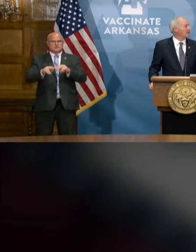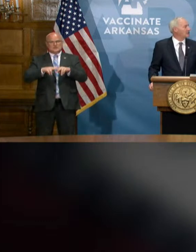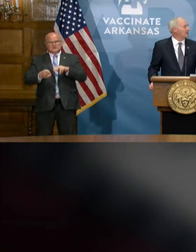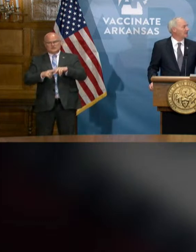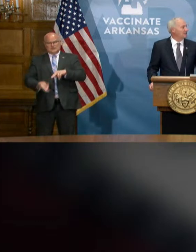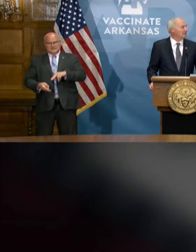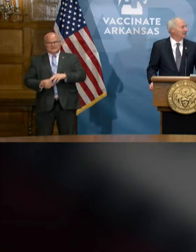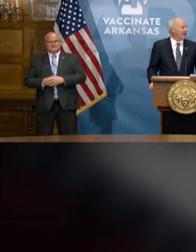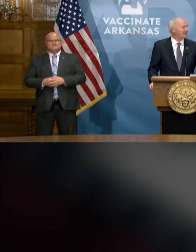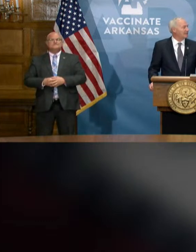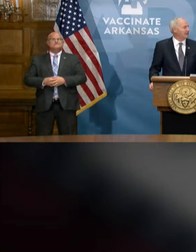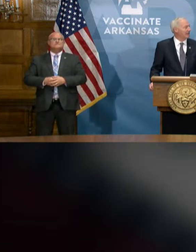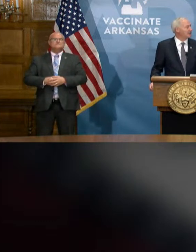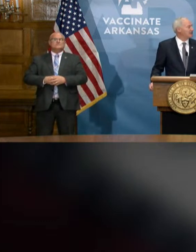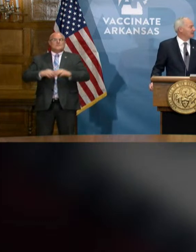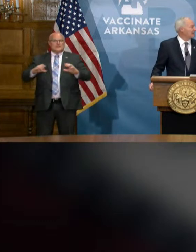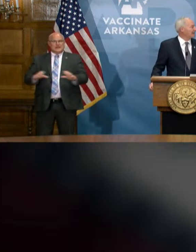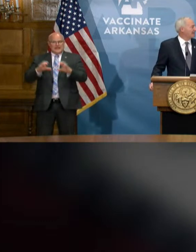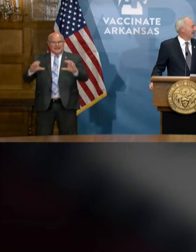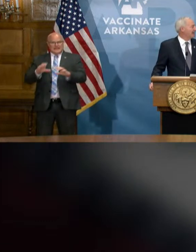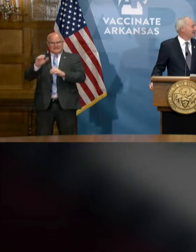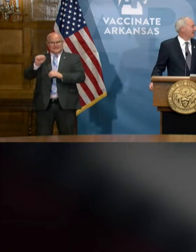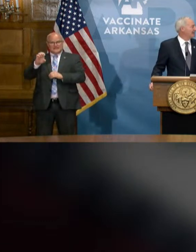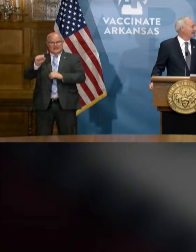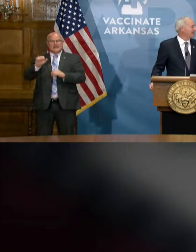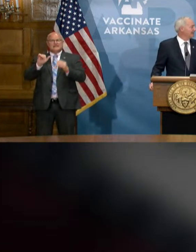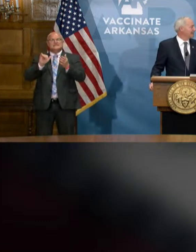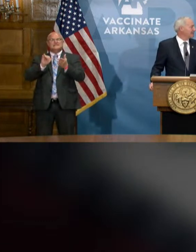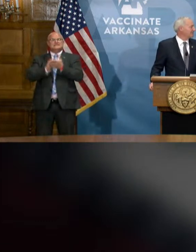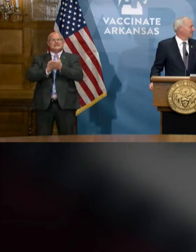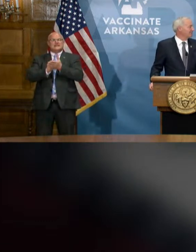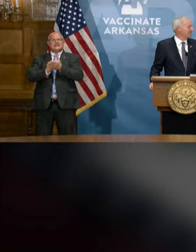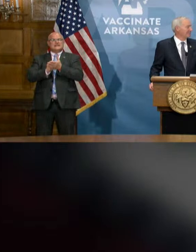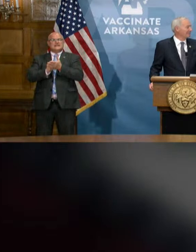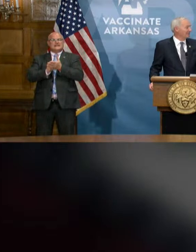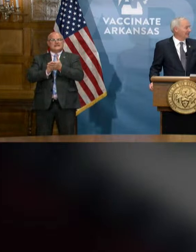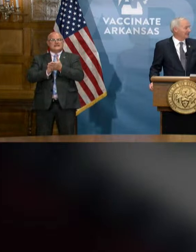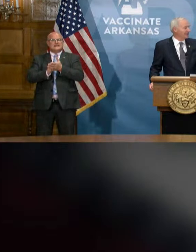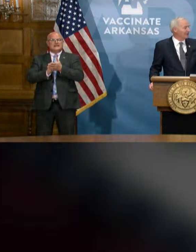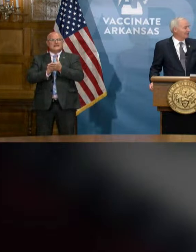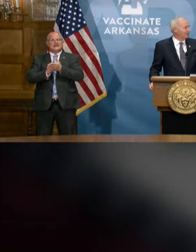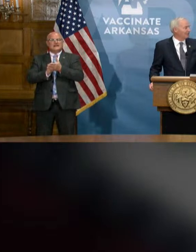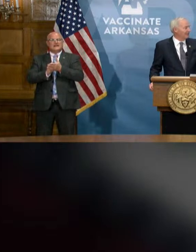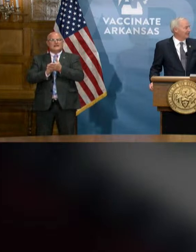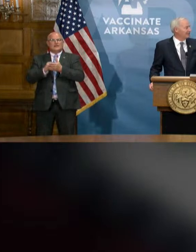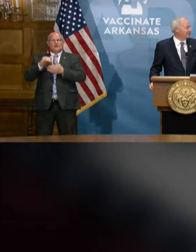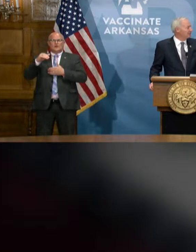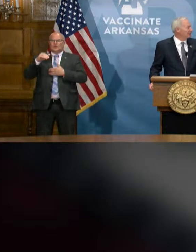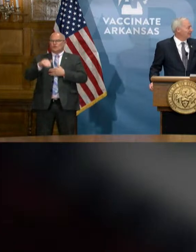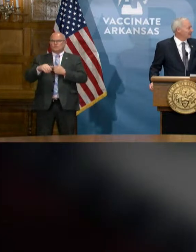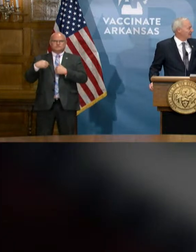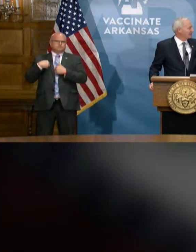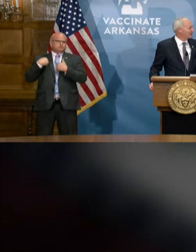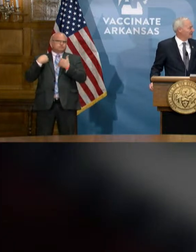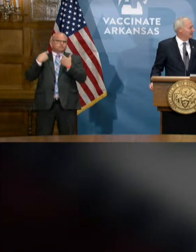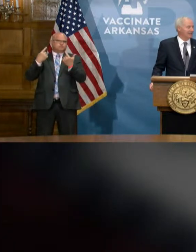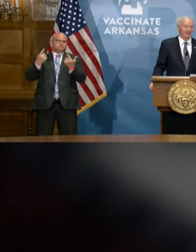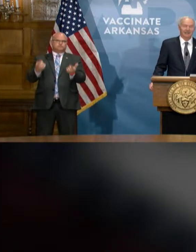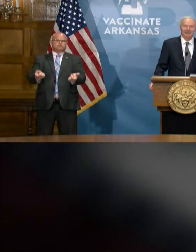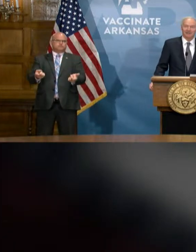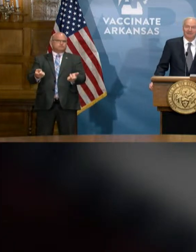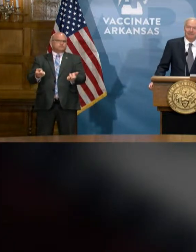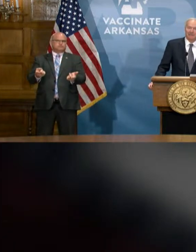And then you'll see the number of active cases that is as low as it's been